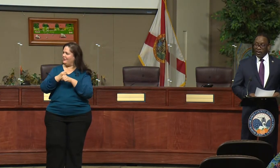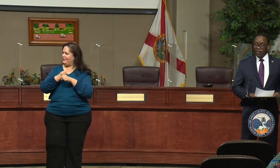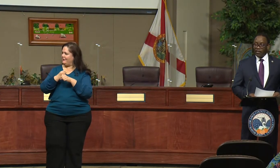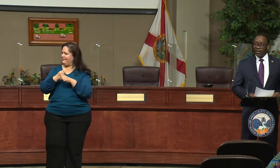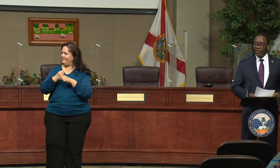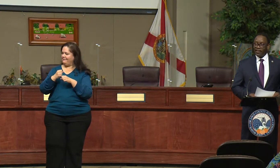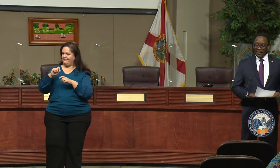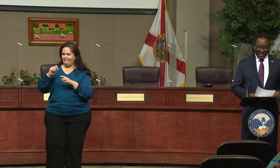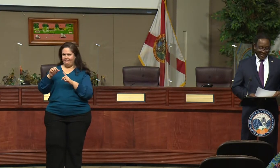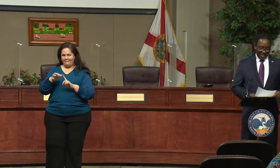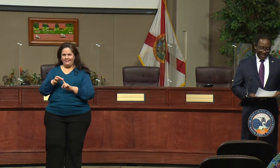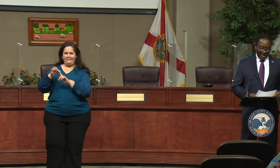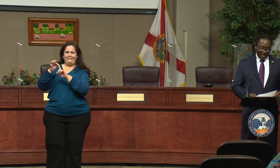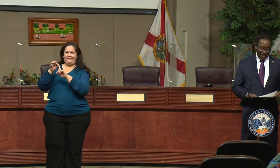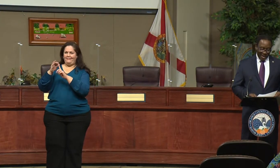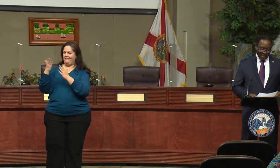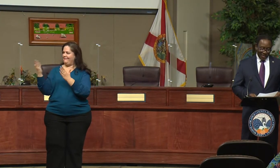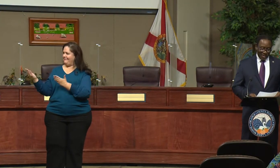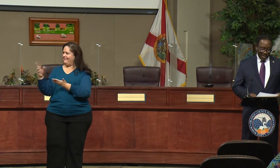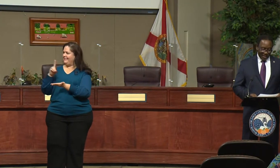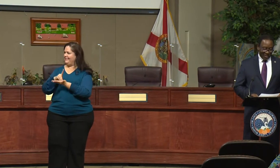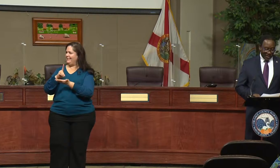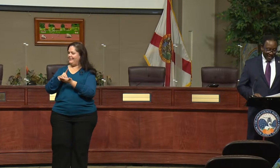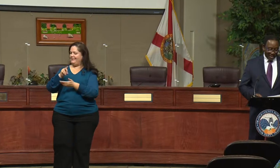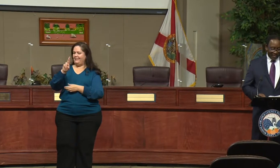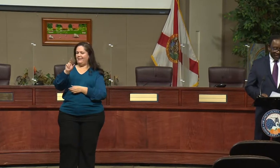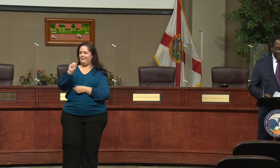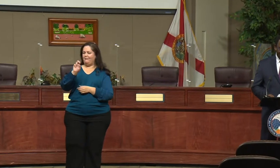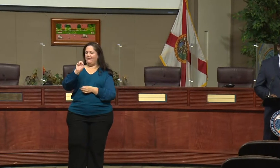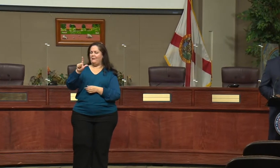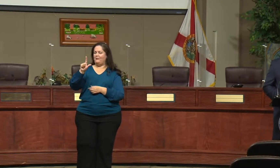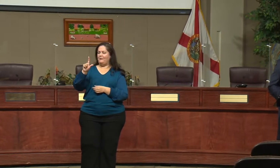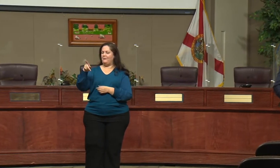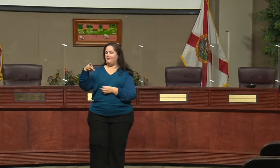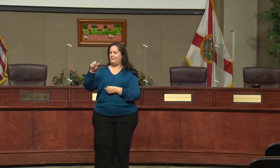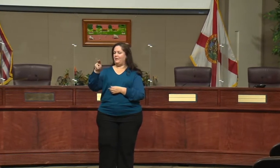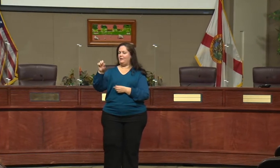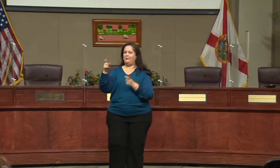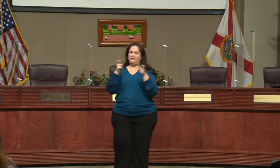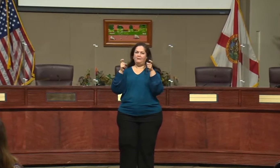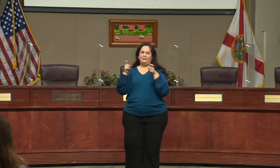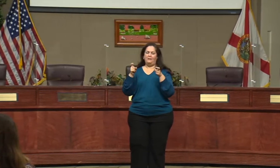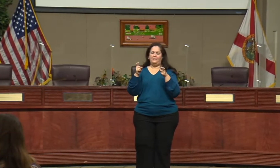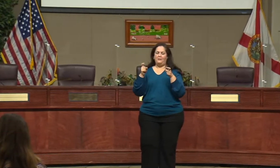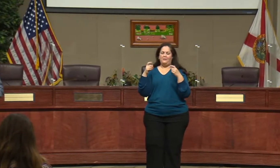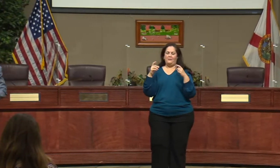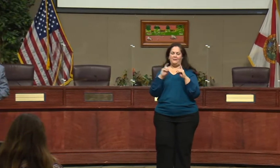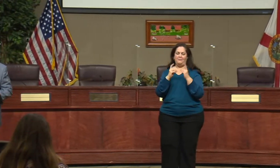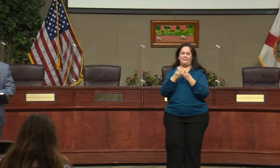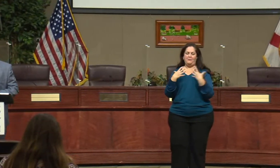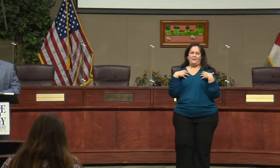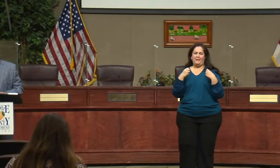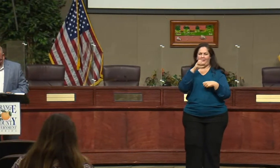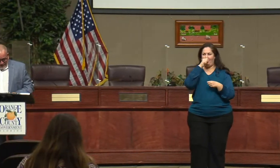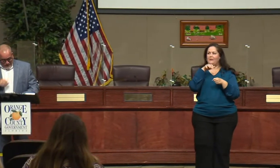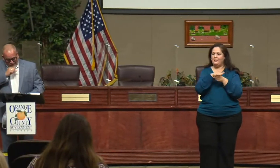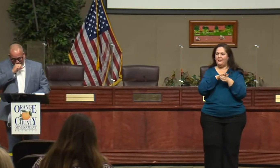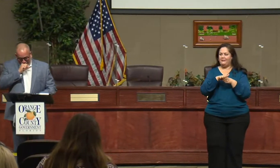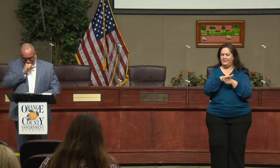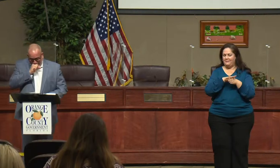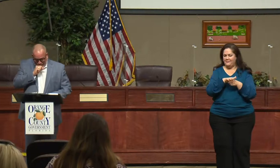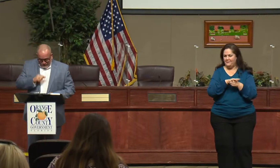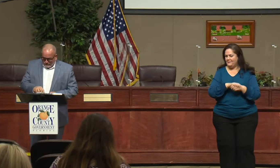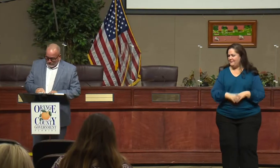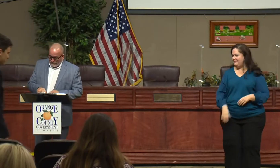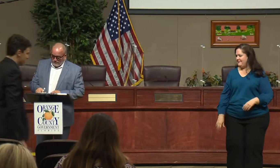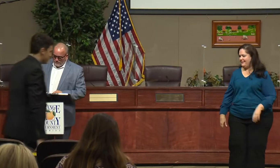the one and only, Dr. Raul Pino, Director of the Department of Health in Orange County. Thank you. Thank